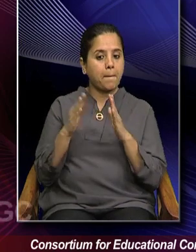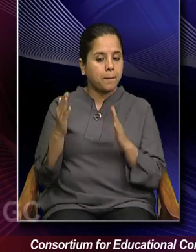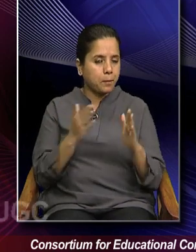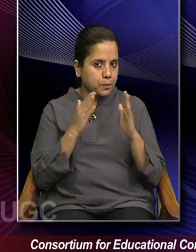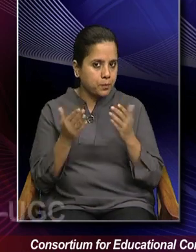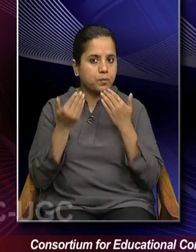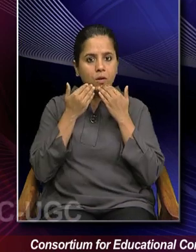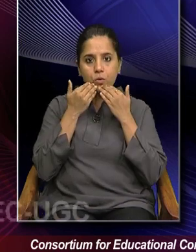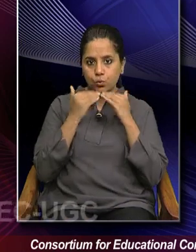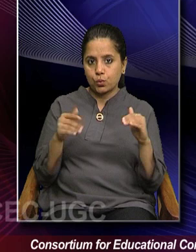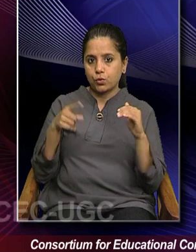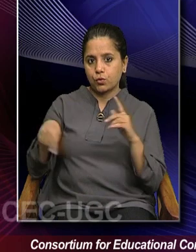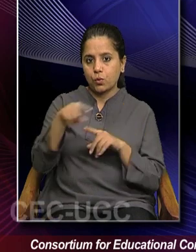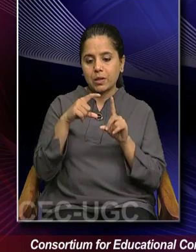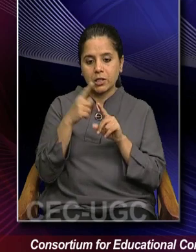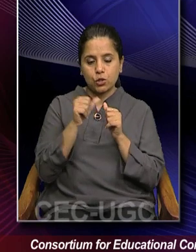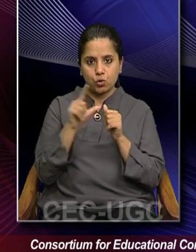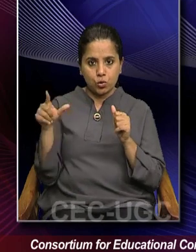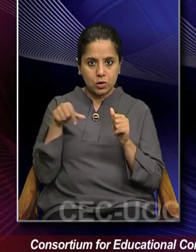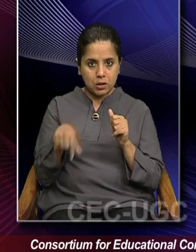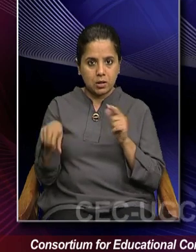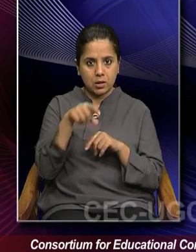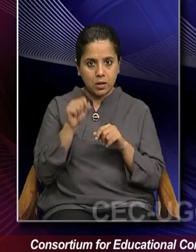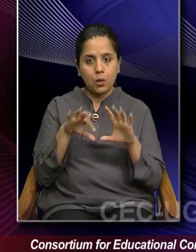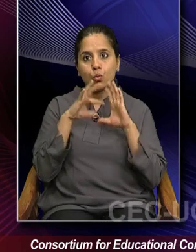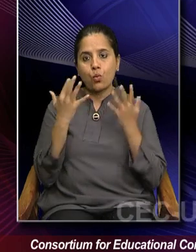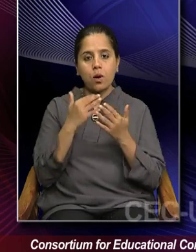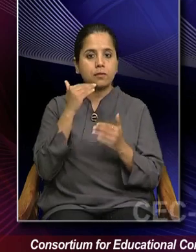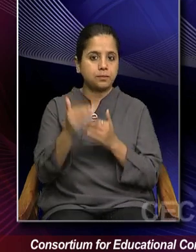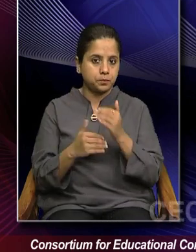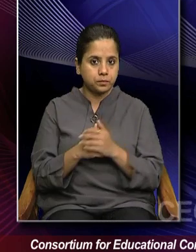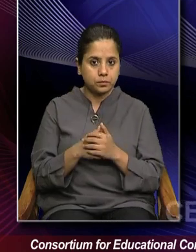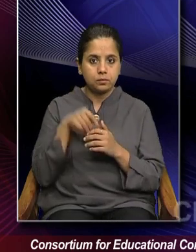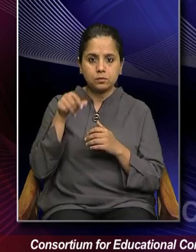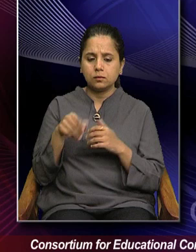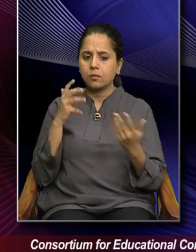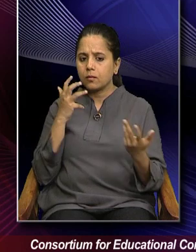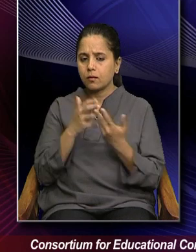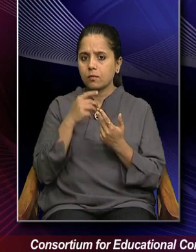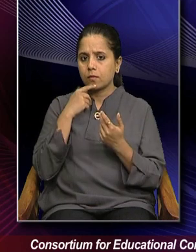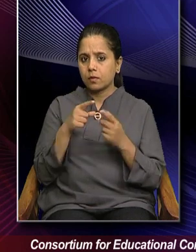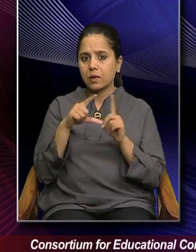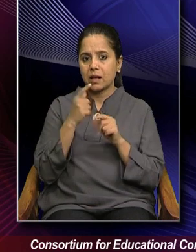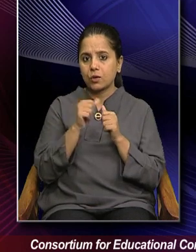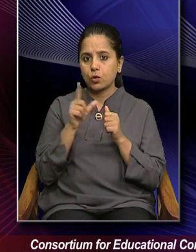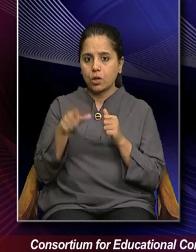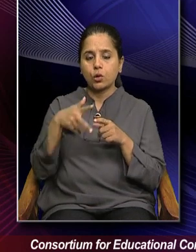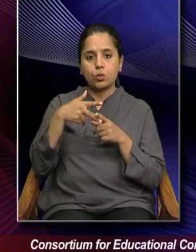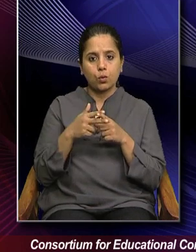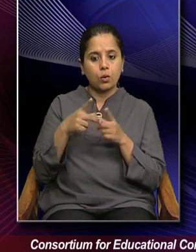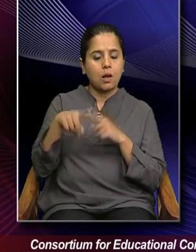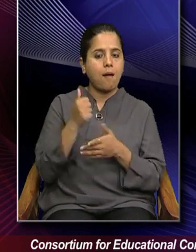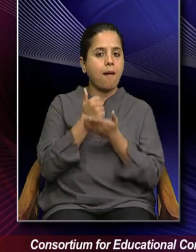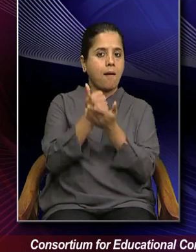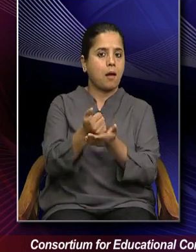the student for a digitally driven world. Familiarity with the digital tools will help